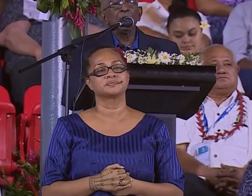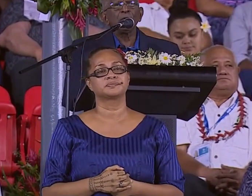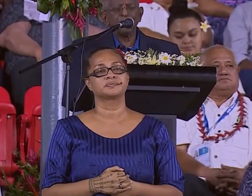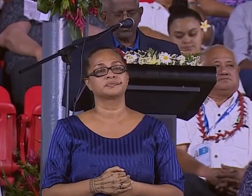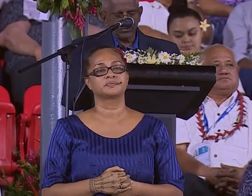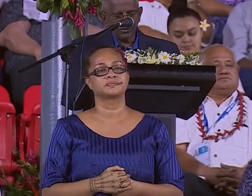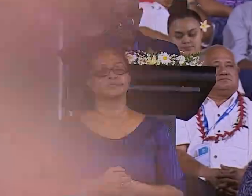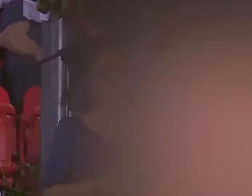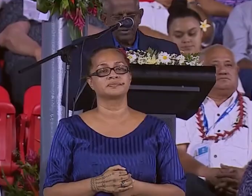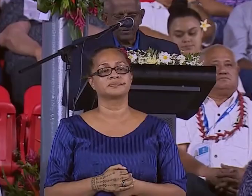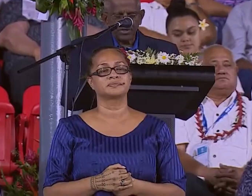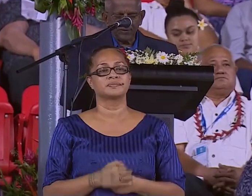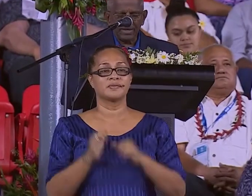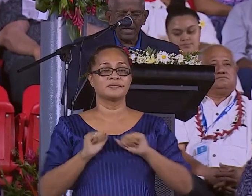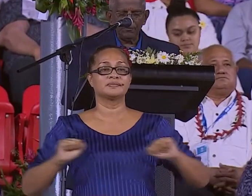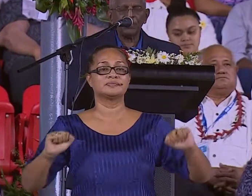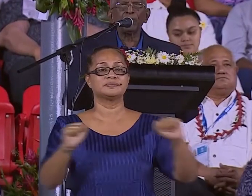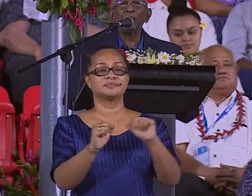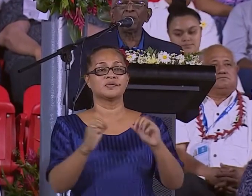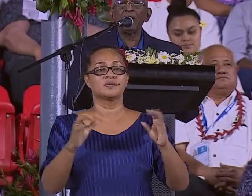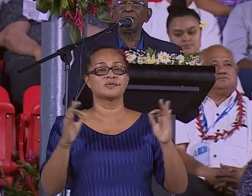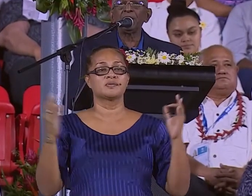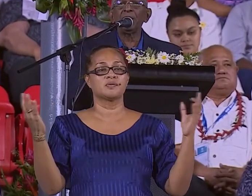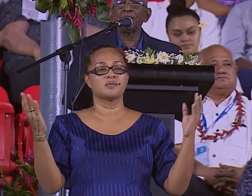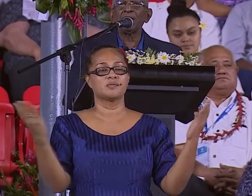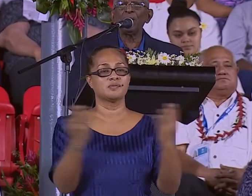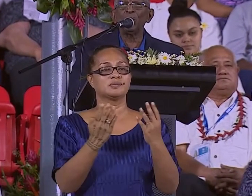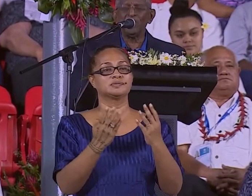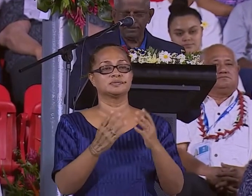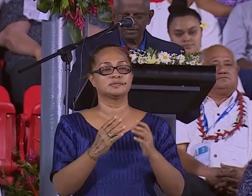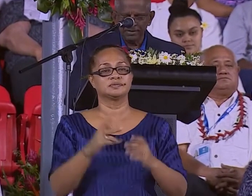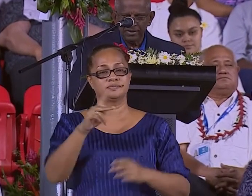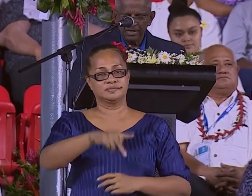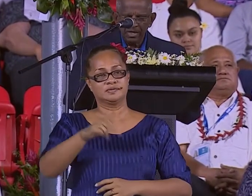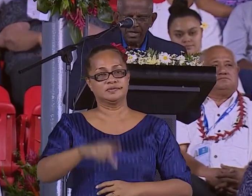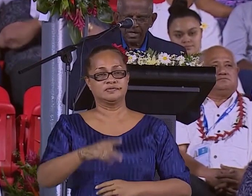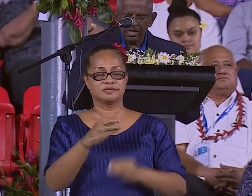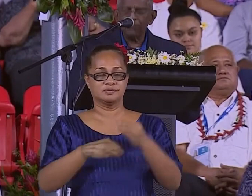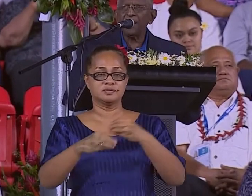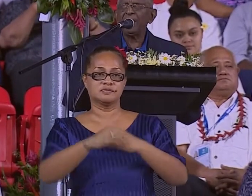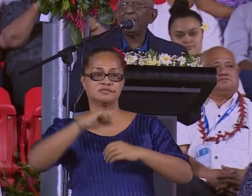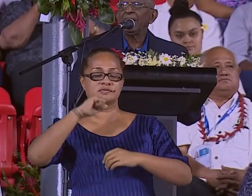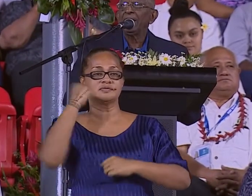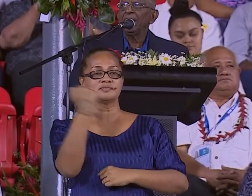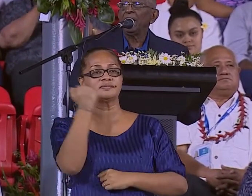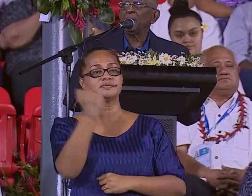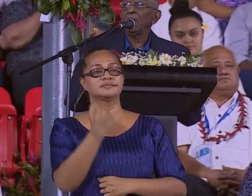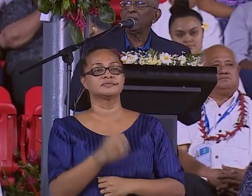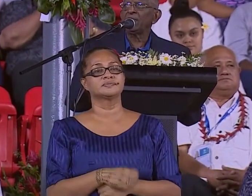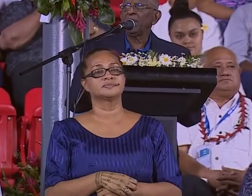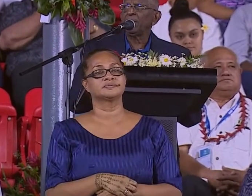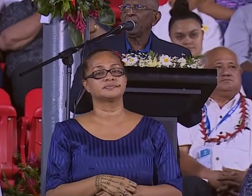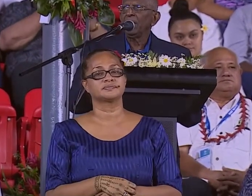Our hosts, the Pacific Games Association of Samoa, under very